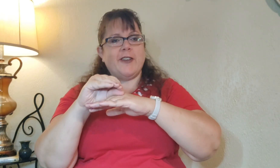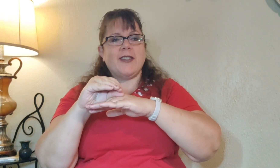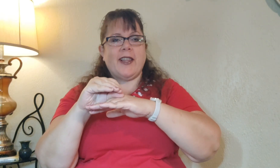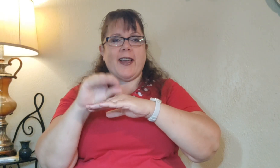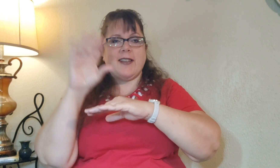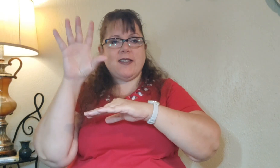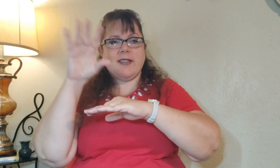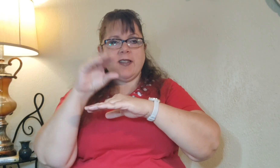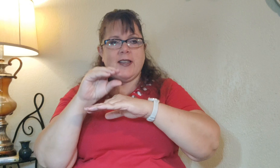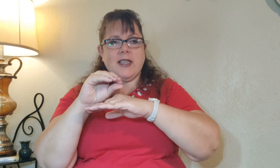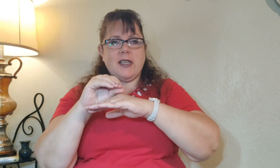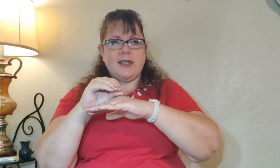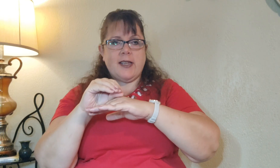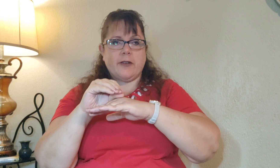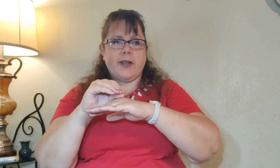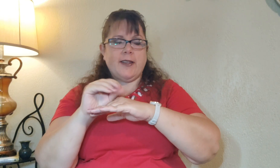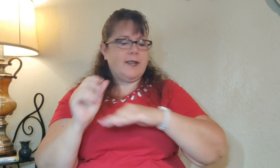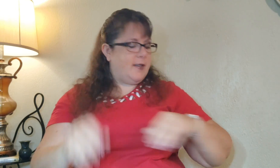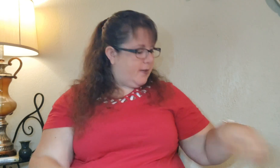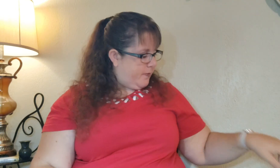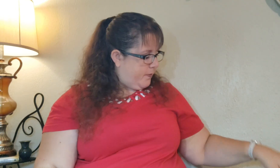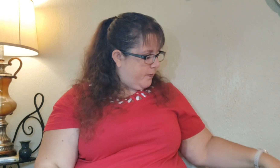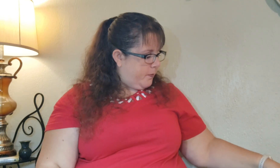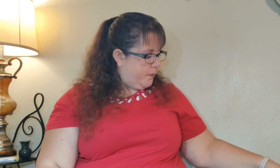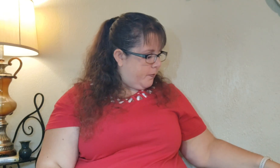it's less. You decrease.